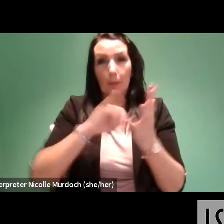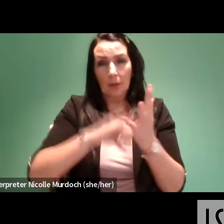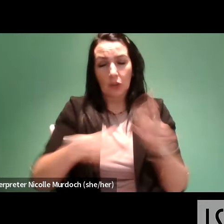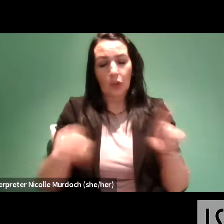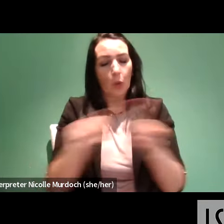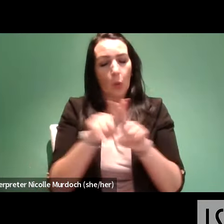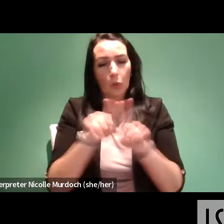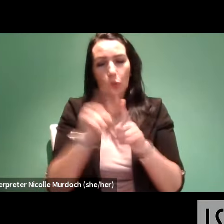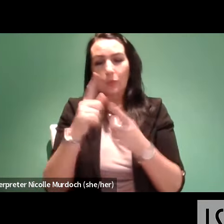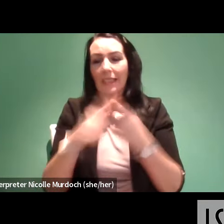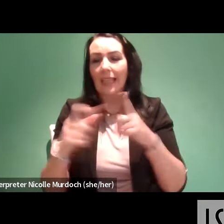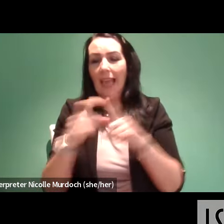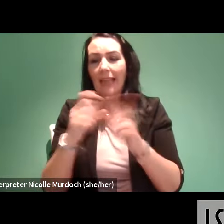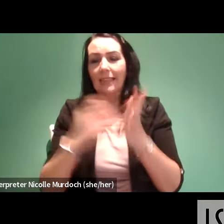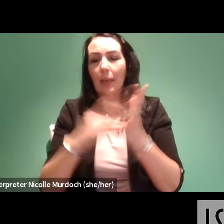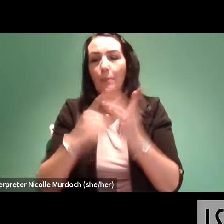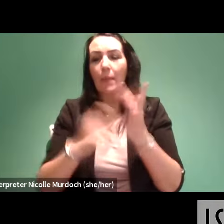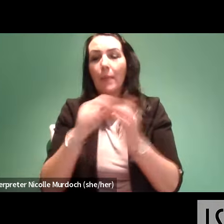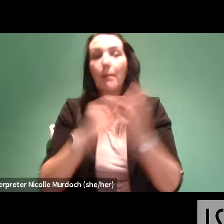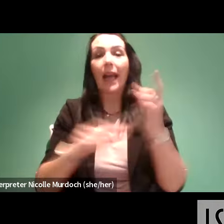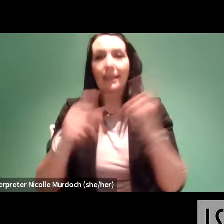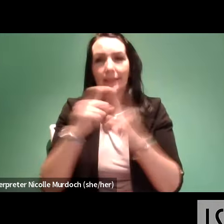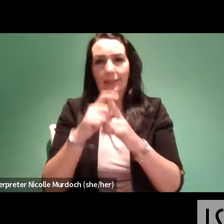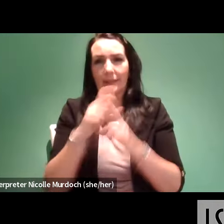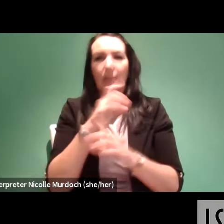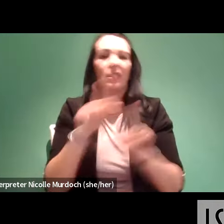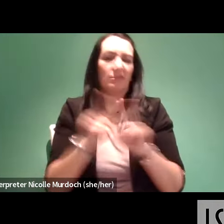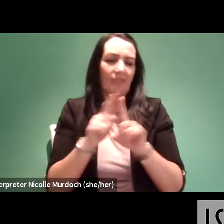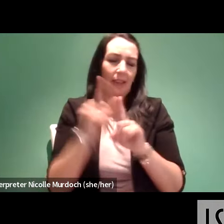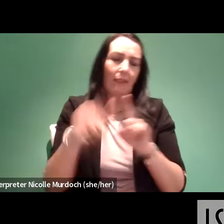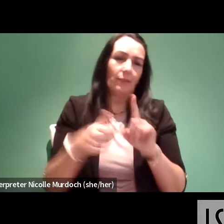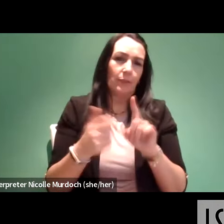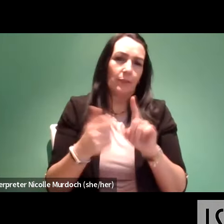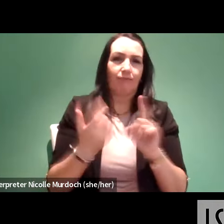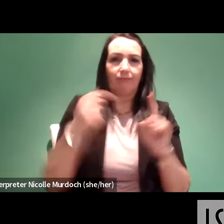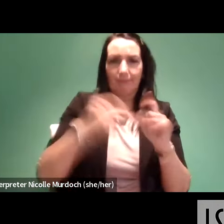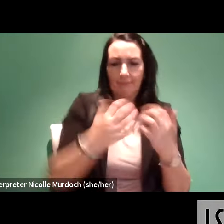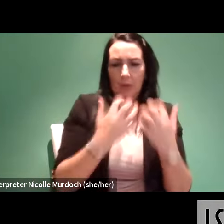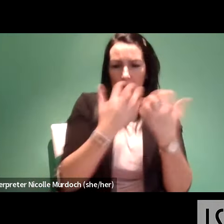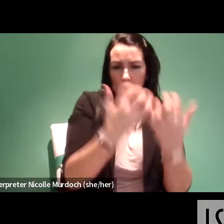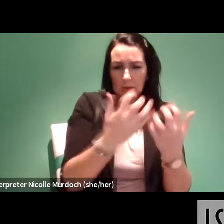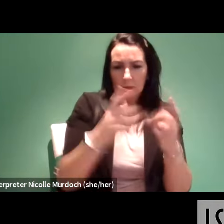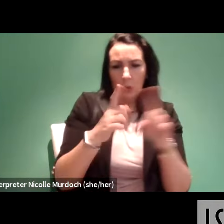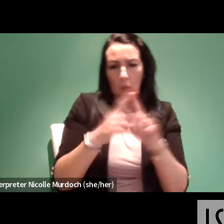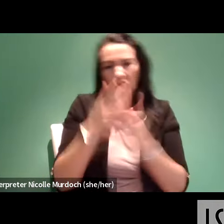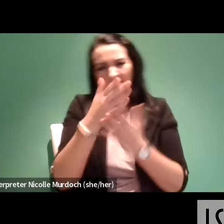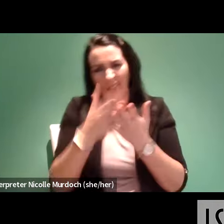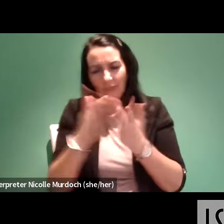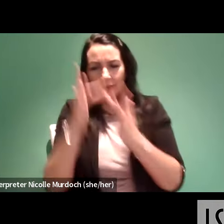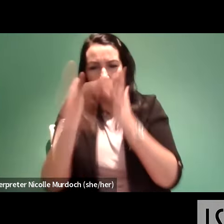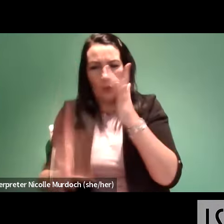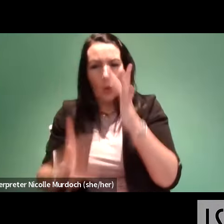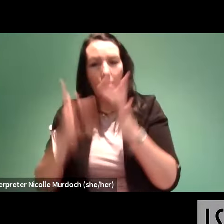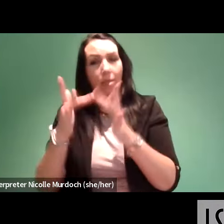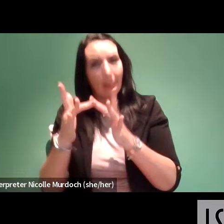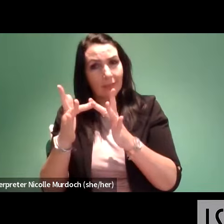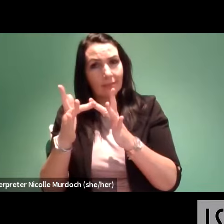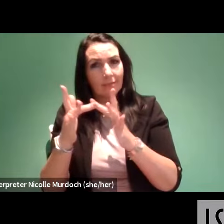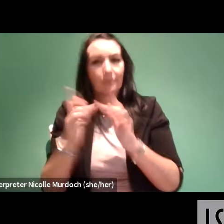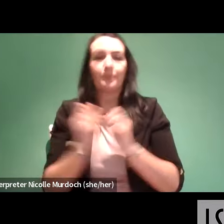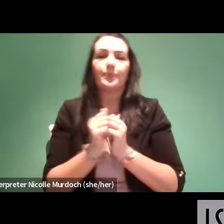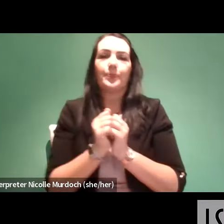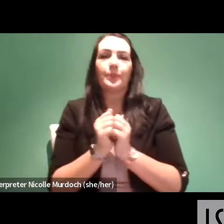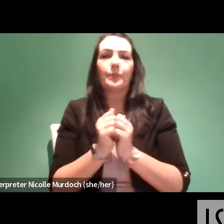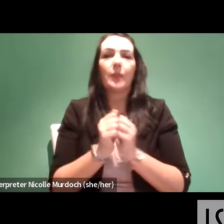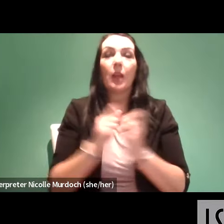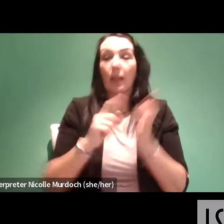audience in the Shakeside Theatre and around the world. Just briefly, who our speakers are. Liam